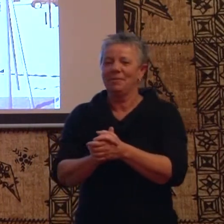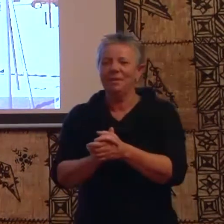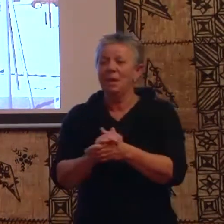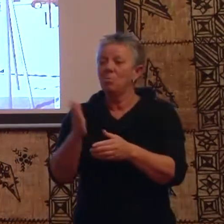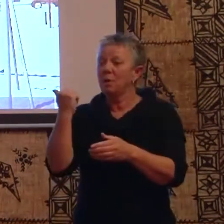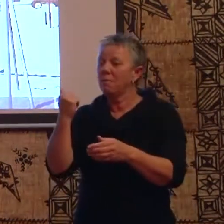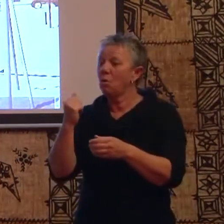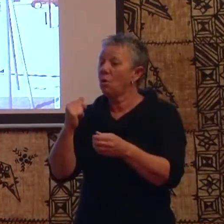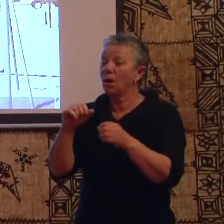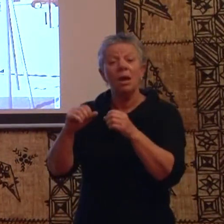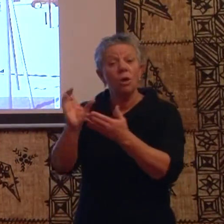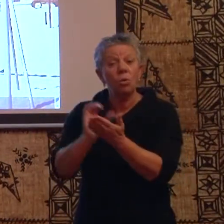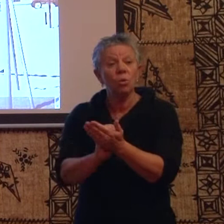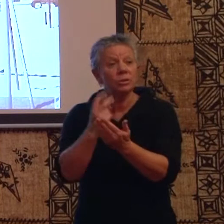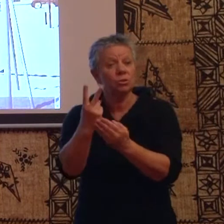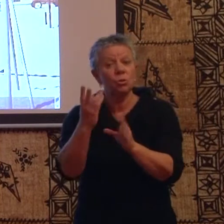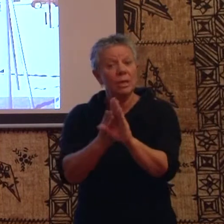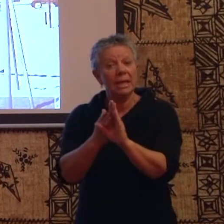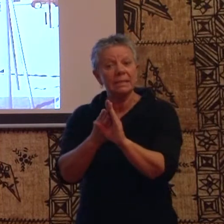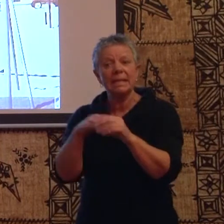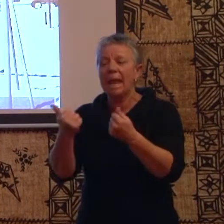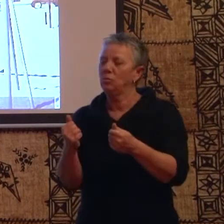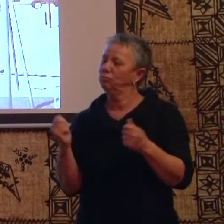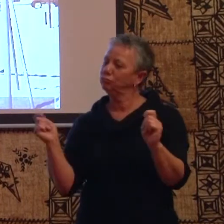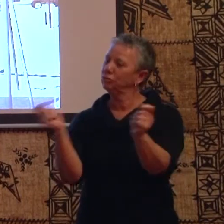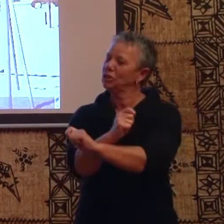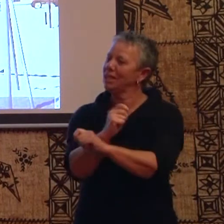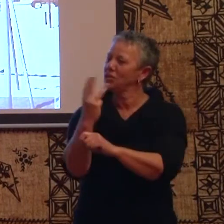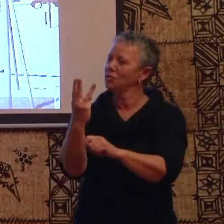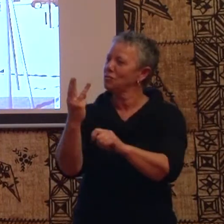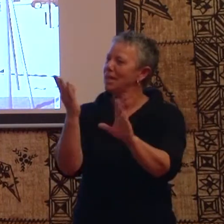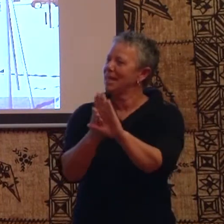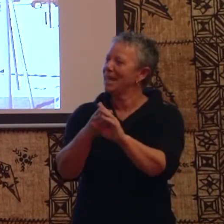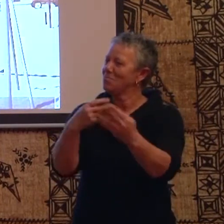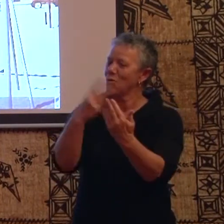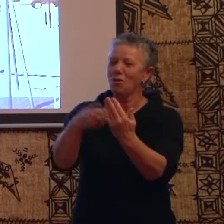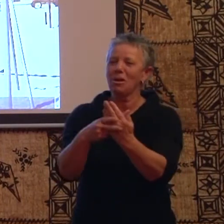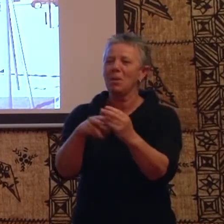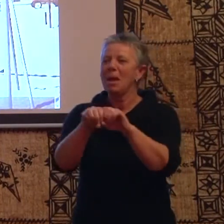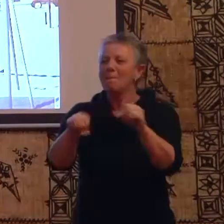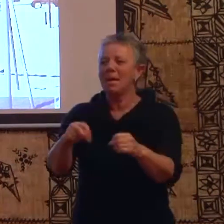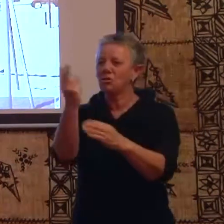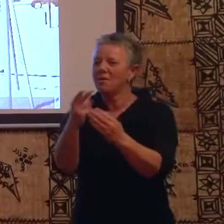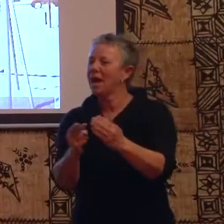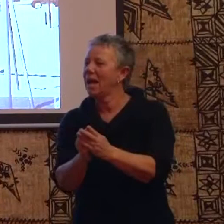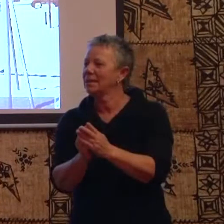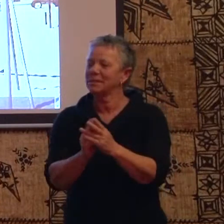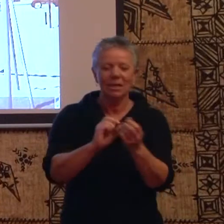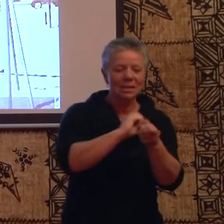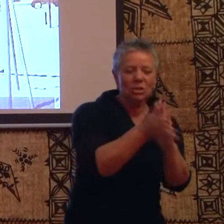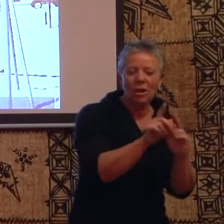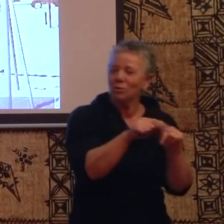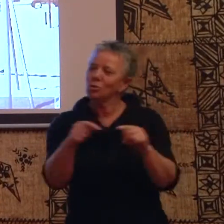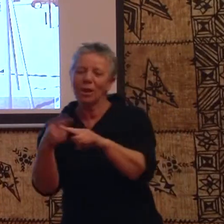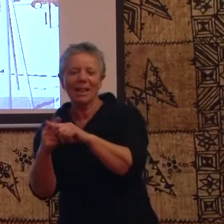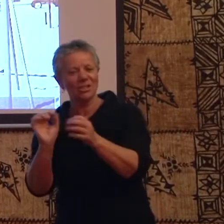used to be a two-year diploma, and it's now a three-year program, Bachelor of Arts, New Zealand Sign Language to English Interpreting. And as part